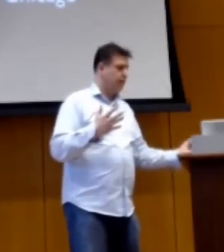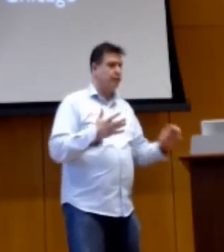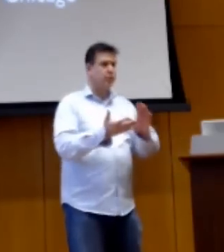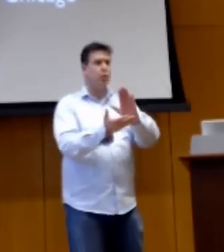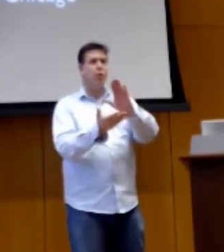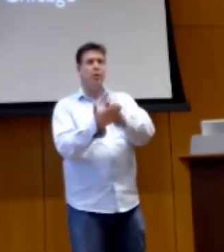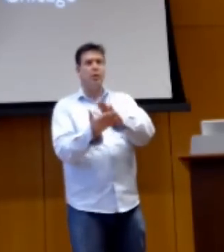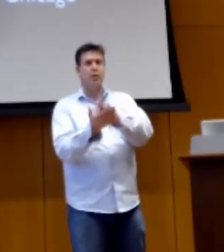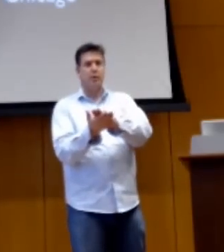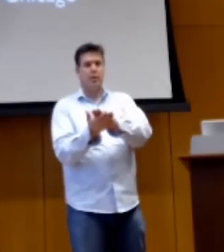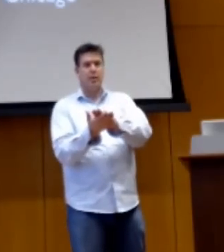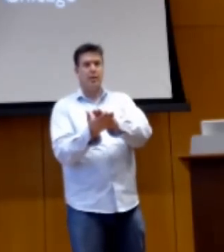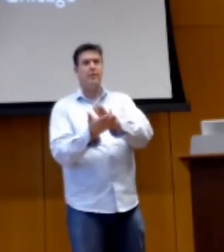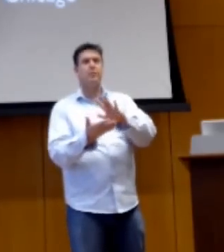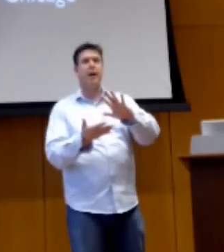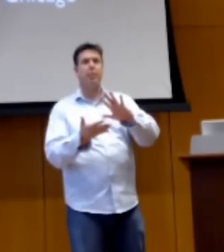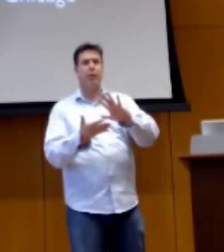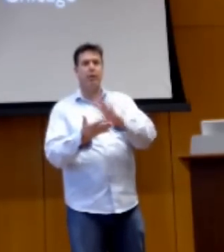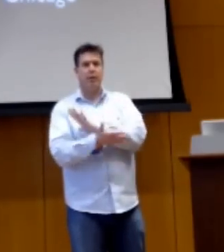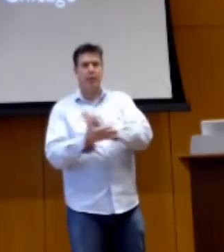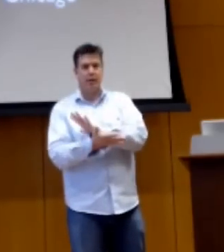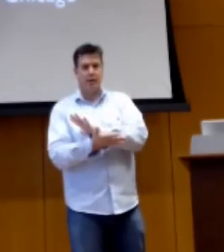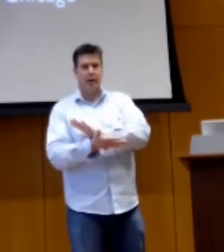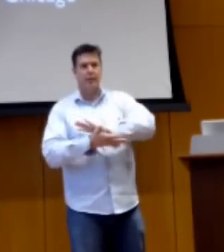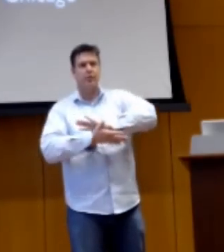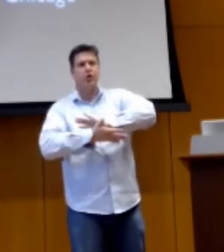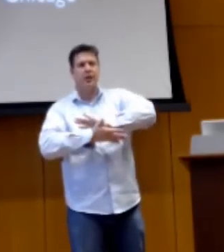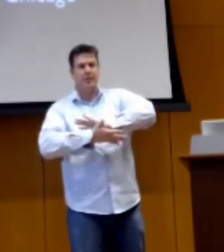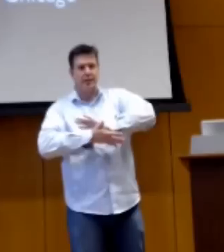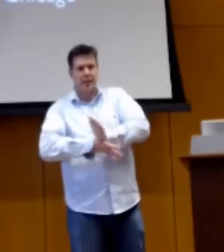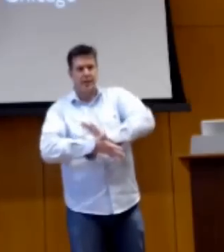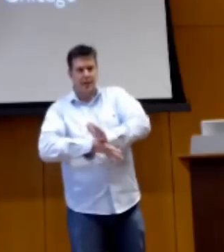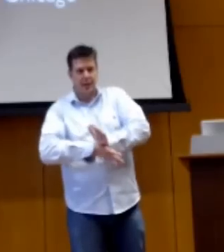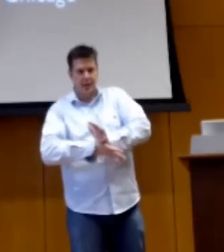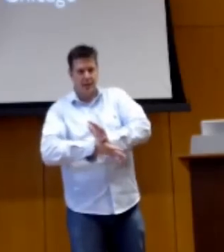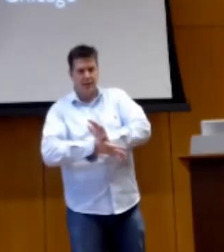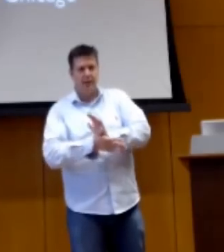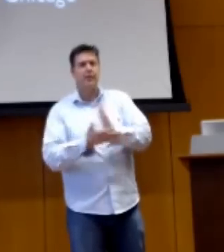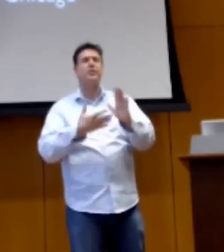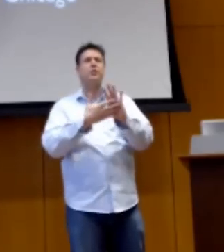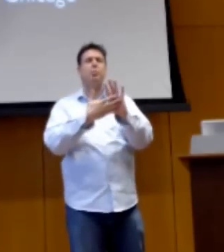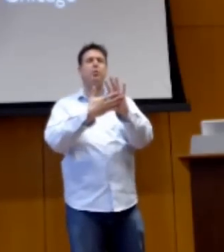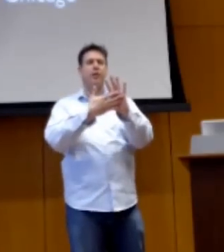This is school. This is paper. And this is cheese. This is also movie.